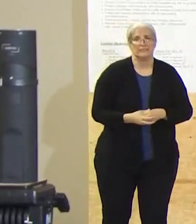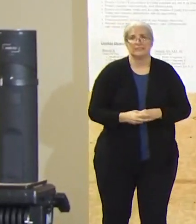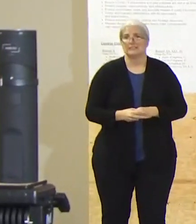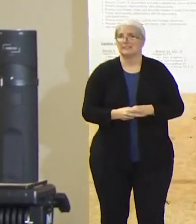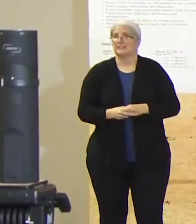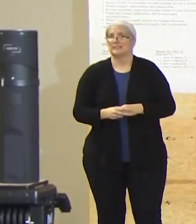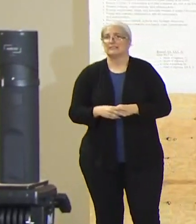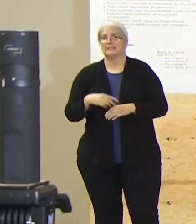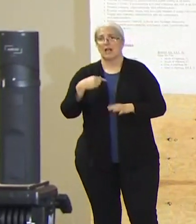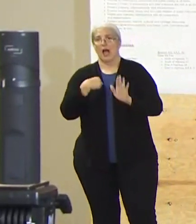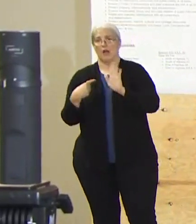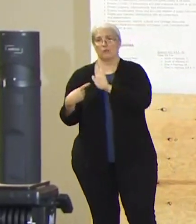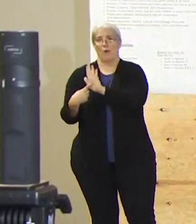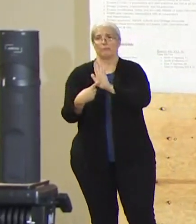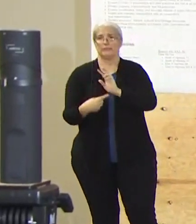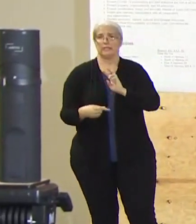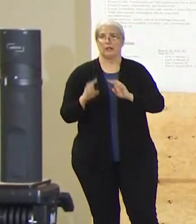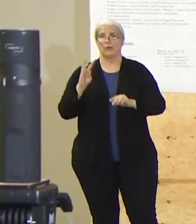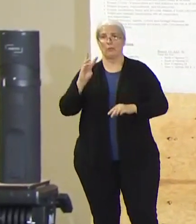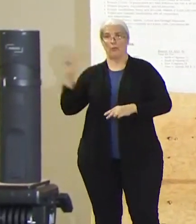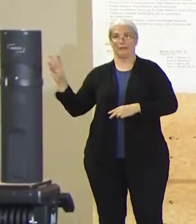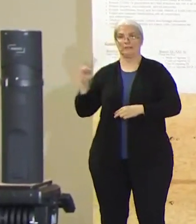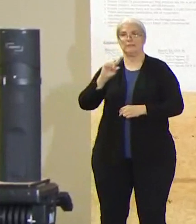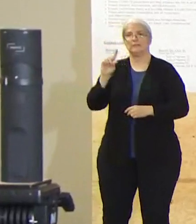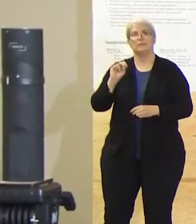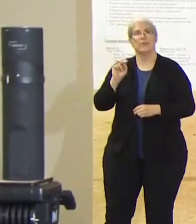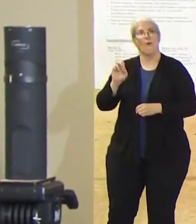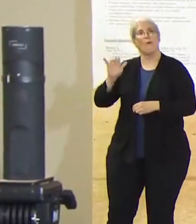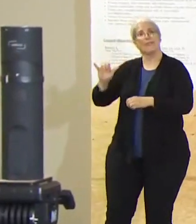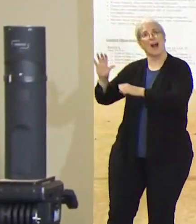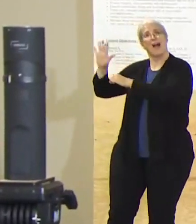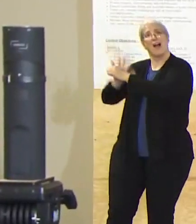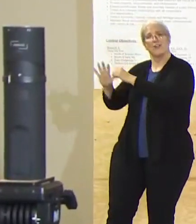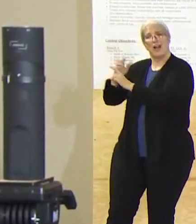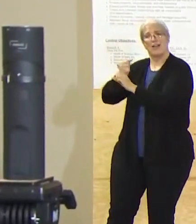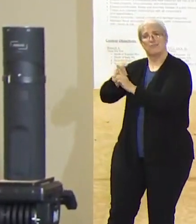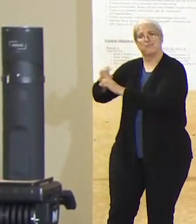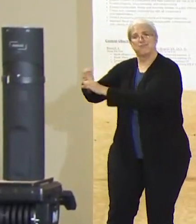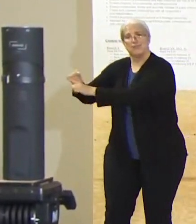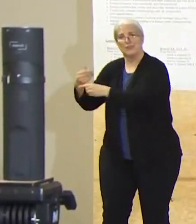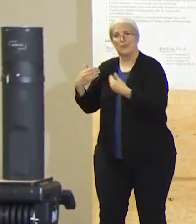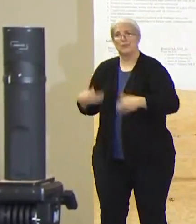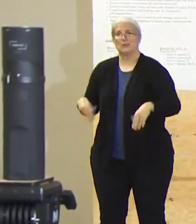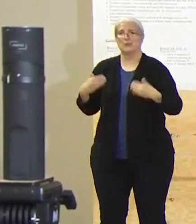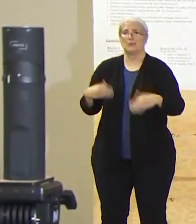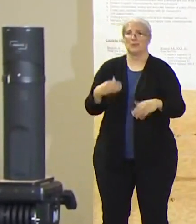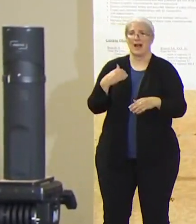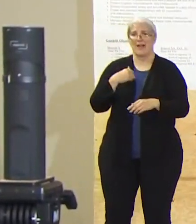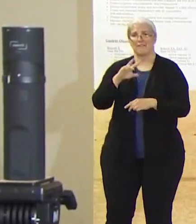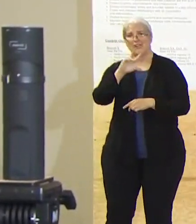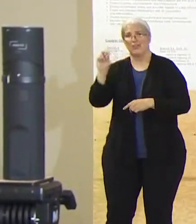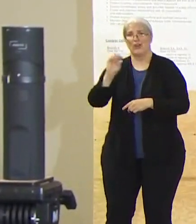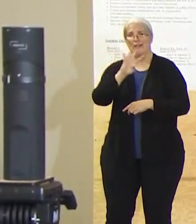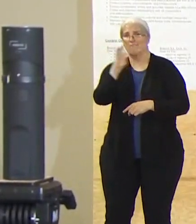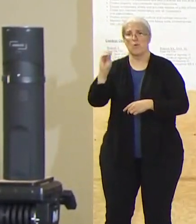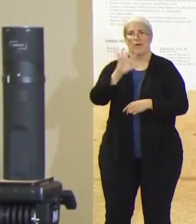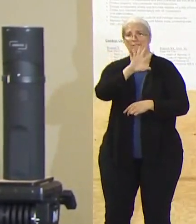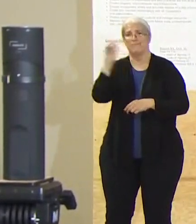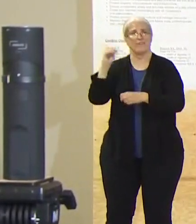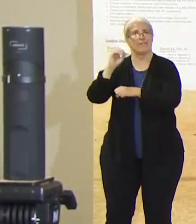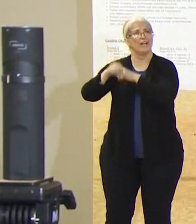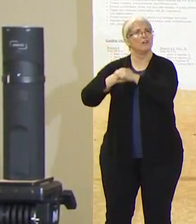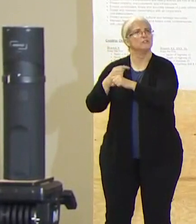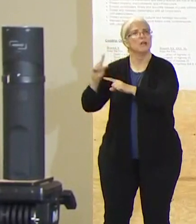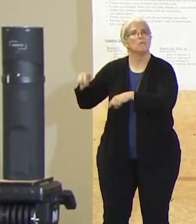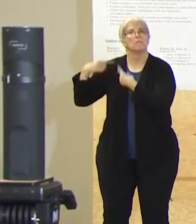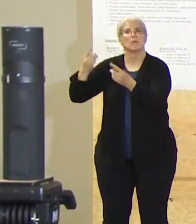are burning in areas that have not burned in decades. The fuel load is extremely high, the conditions are very dry, and the winds